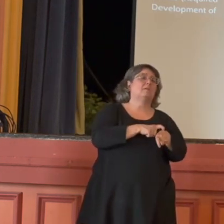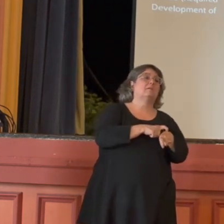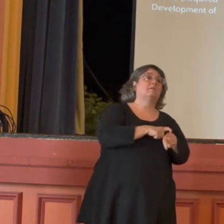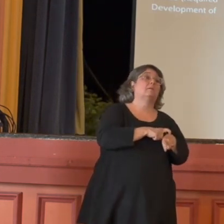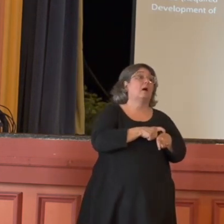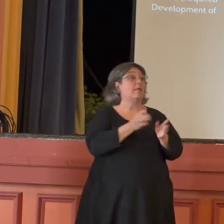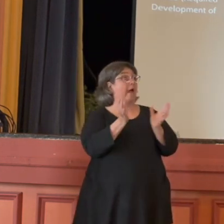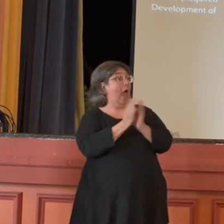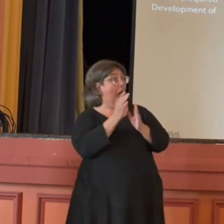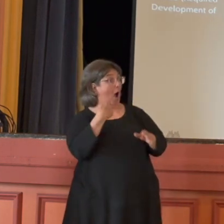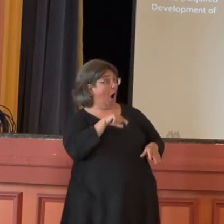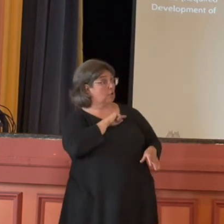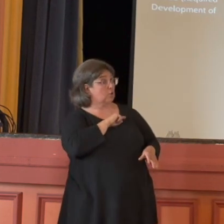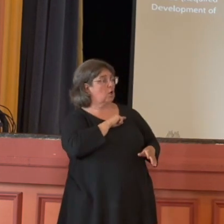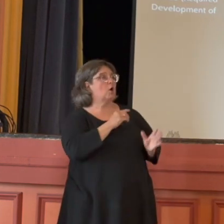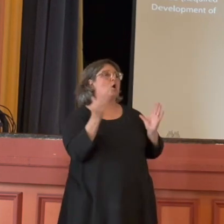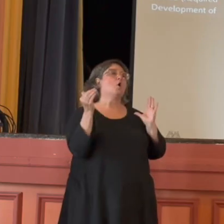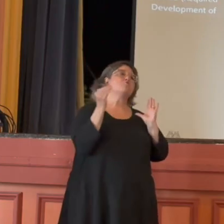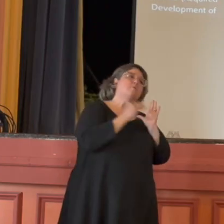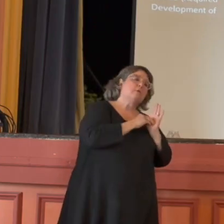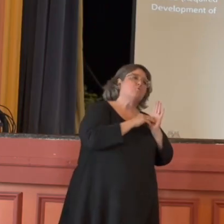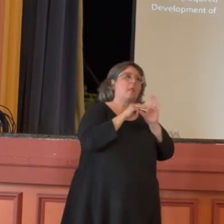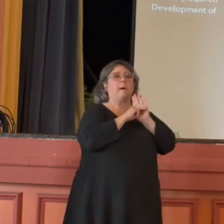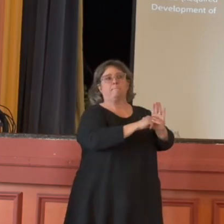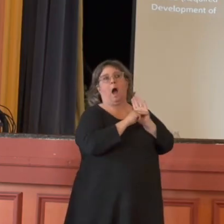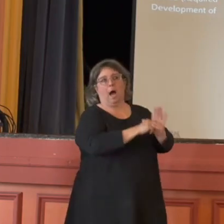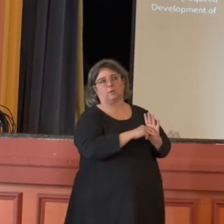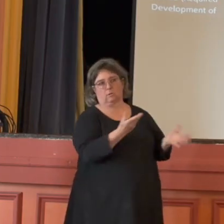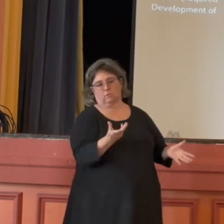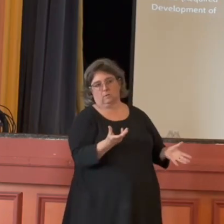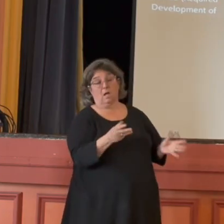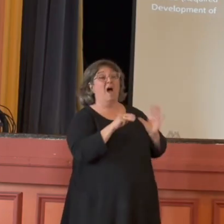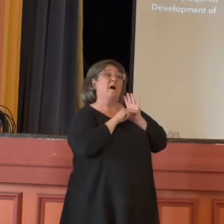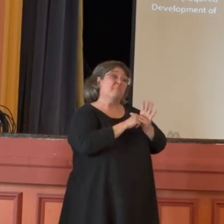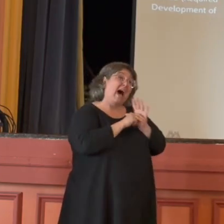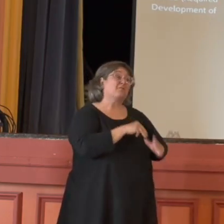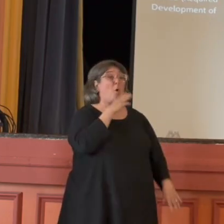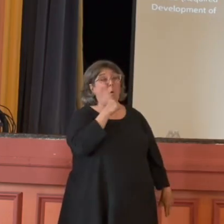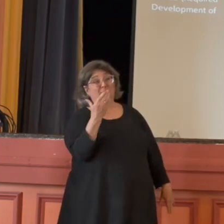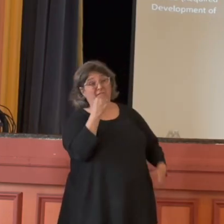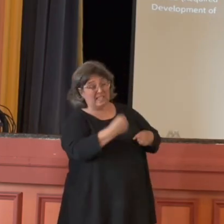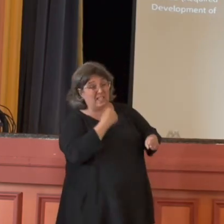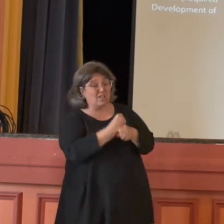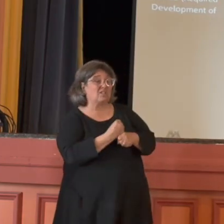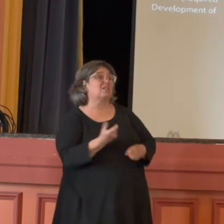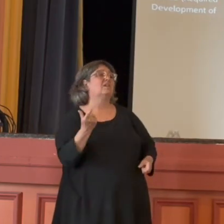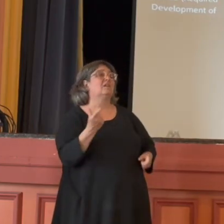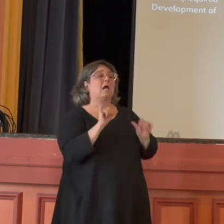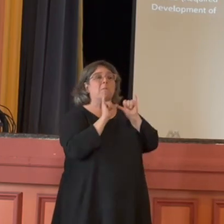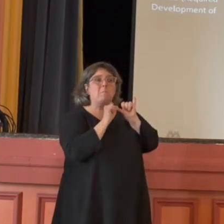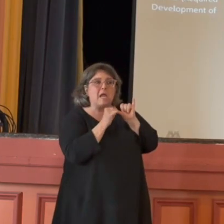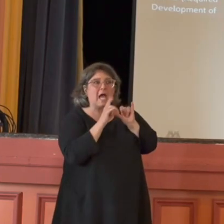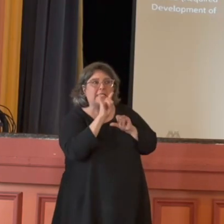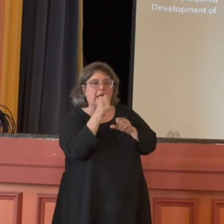asked to go and redo the model because, again, now the model is another 10, 15 years old. The metering data, some of it